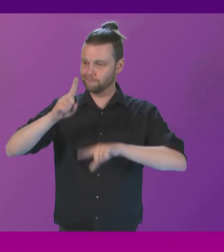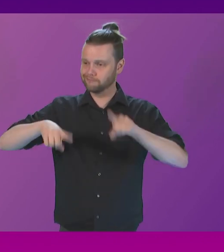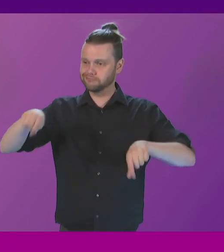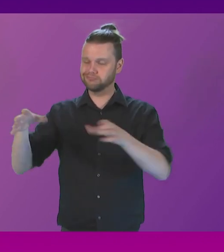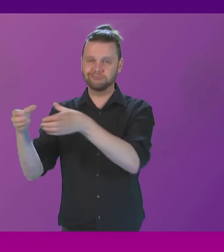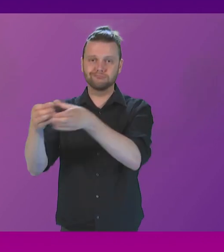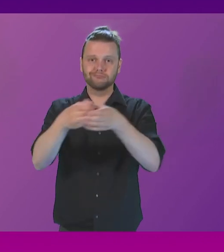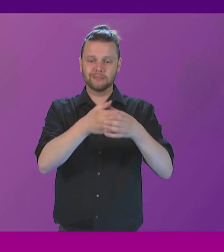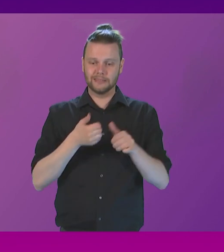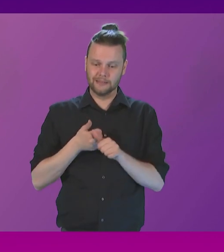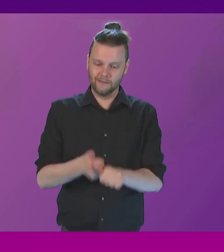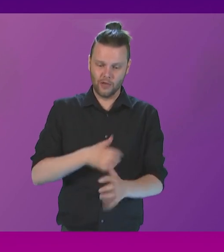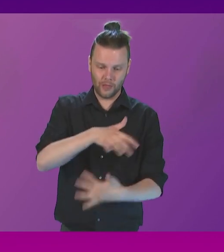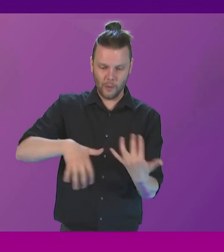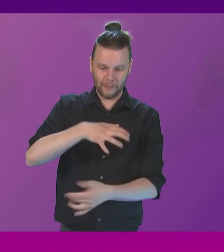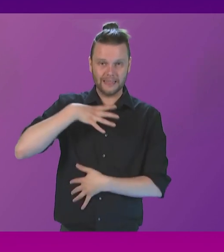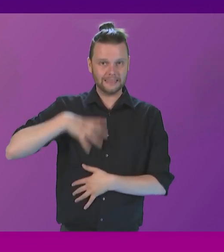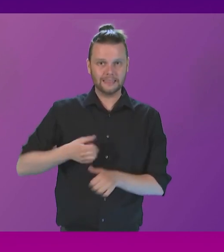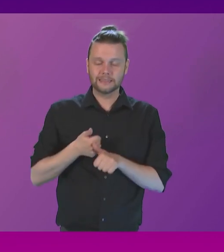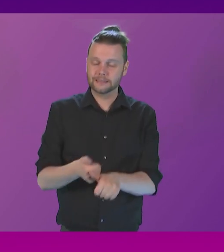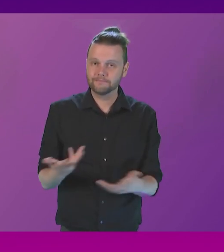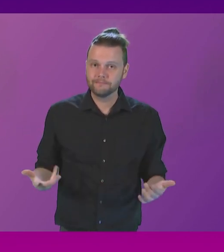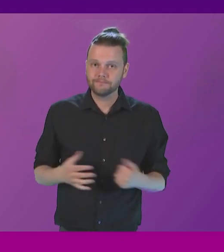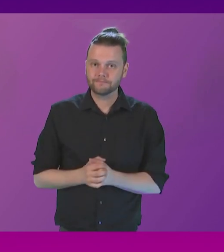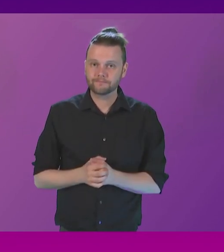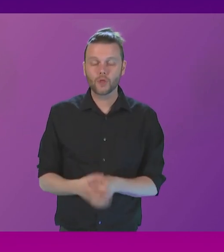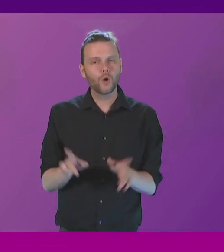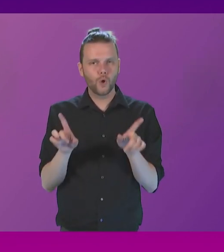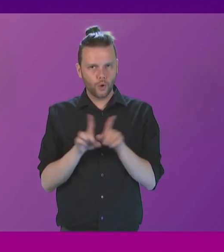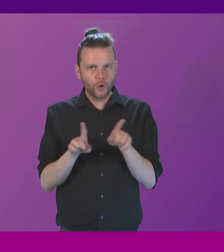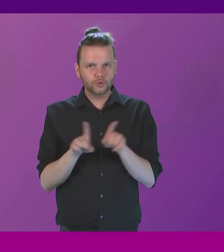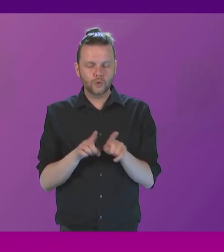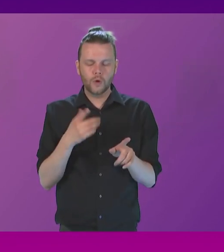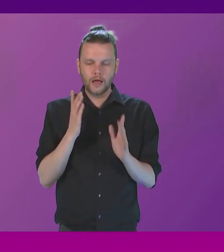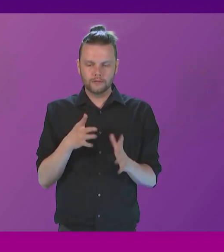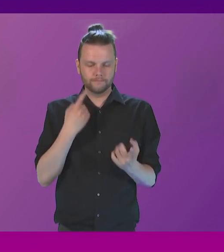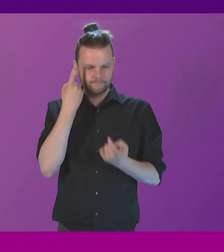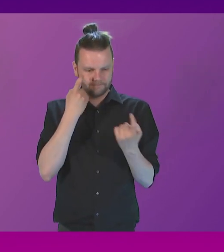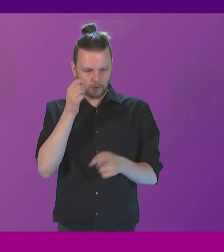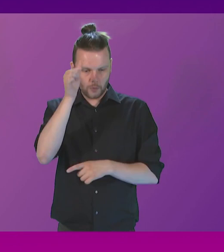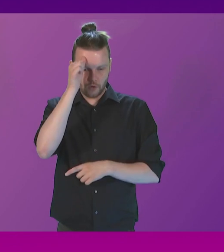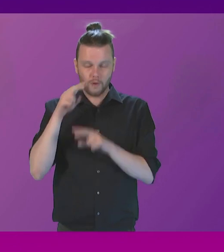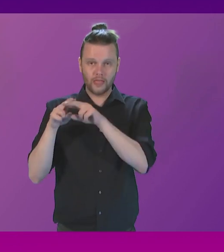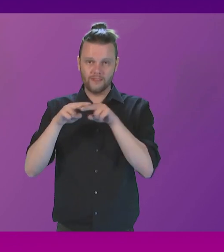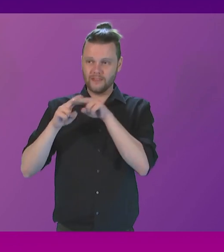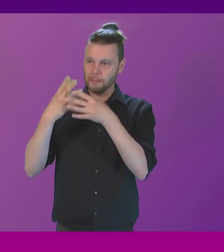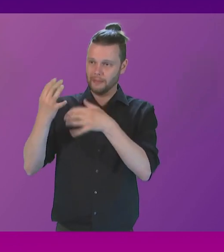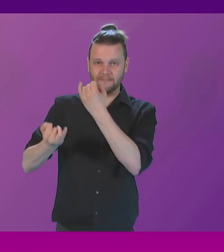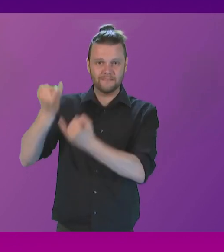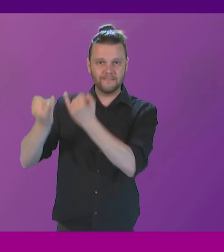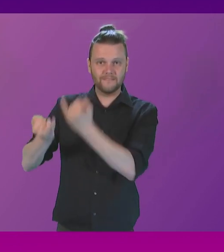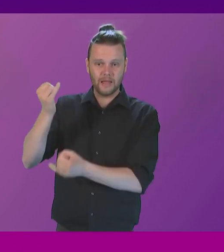agencies to address their complex needs. And also, of course, let us take a moment to acknowledge the Families Failed by Lothian